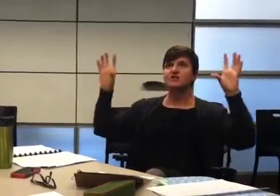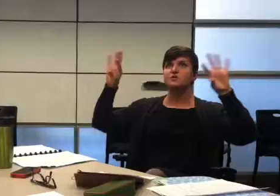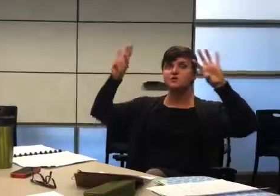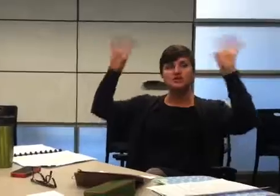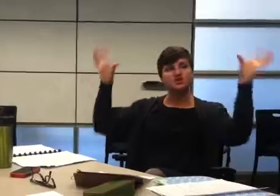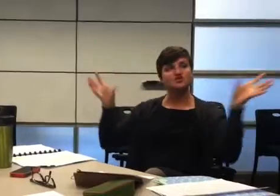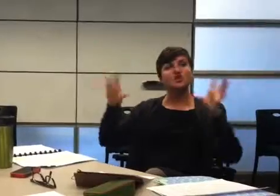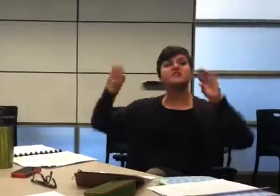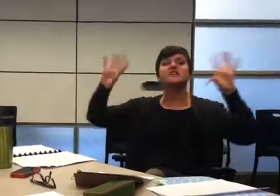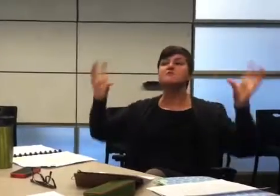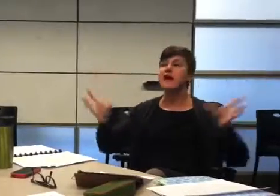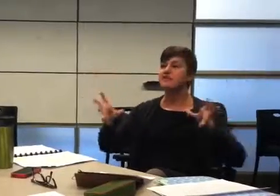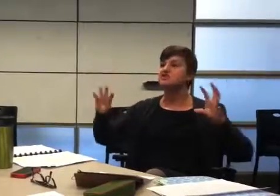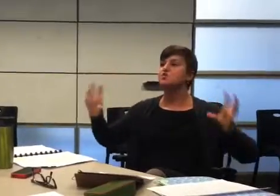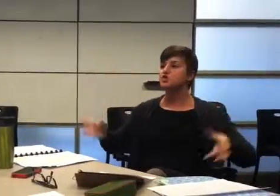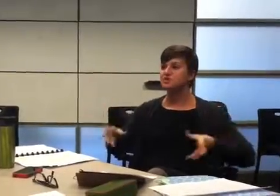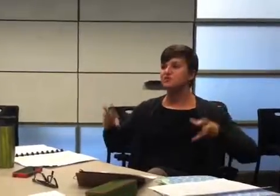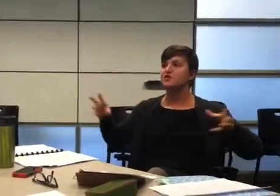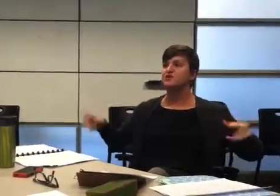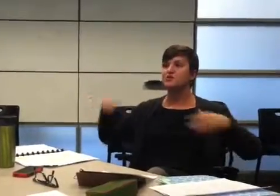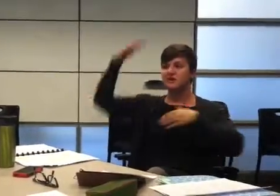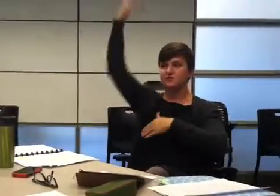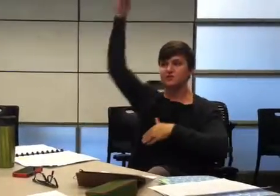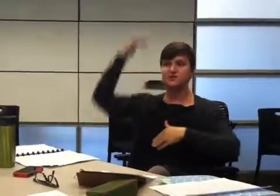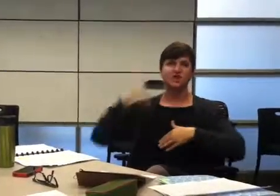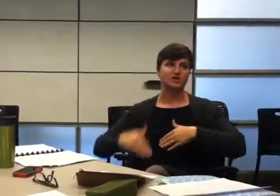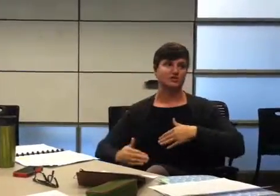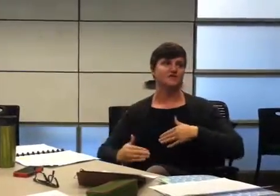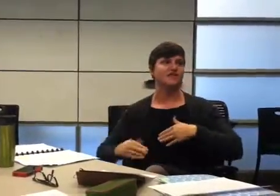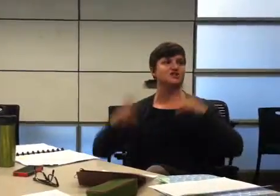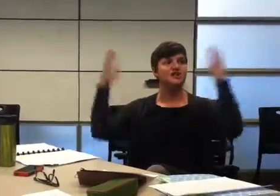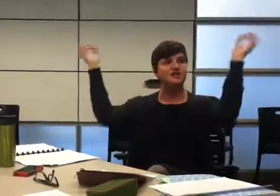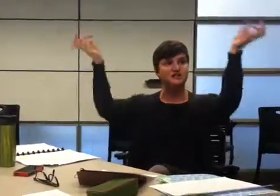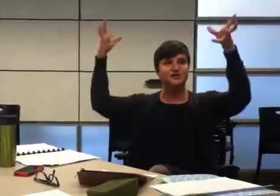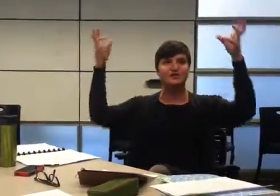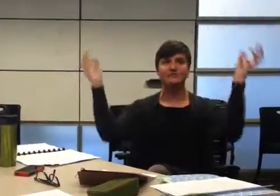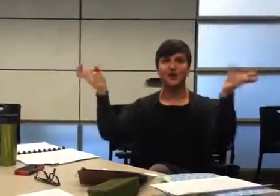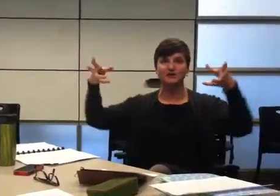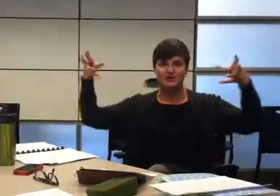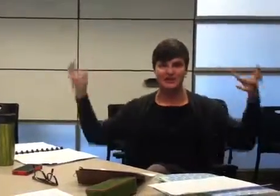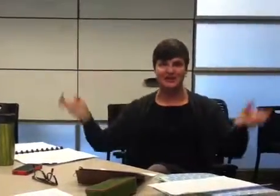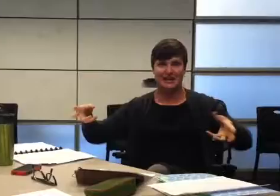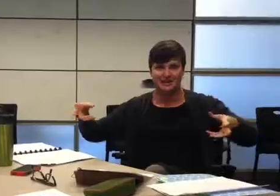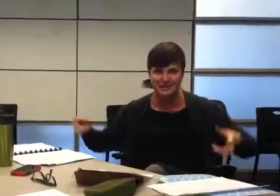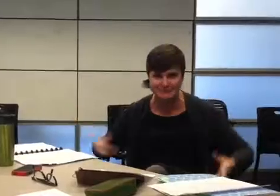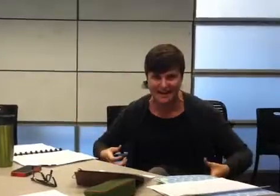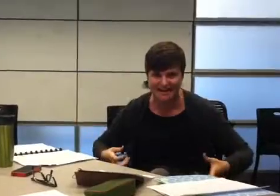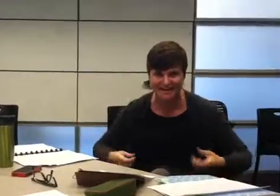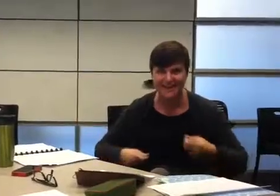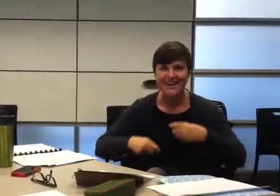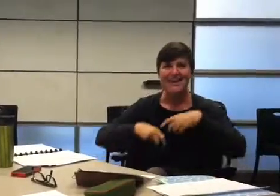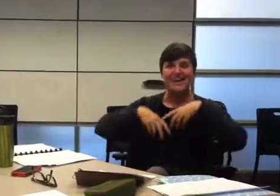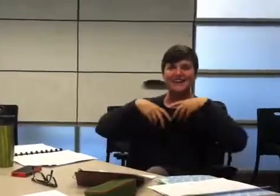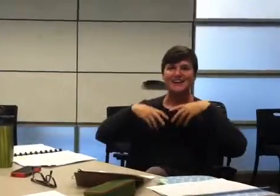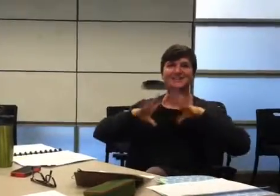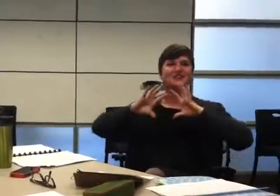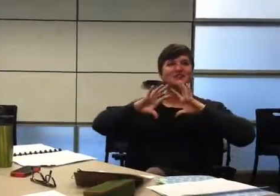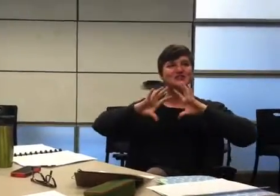he was constructing an imagined world for the reader from start to finish, and the different environments that he was making, and kind of how he